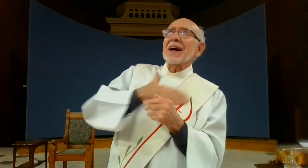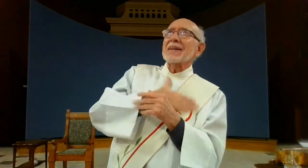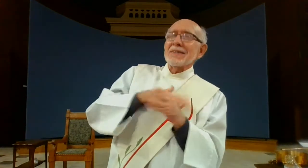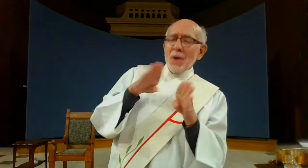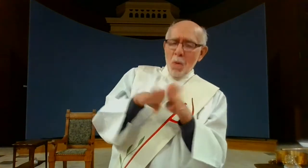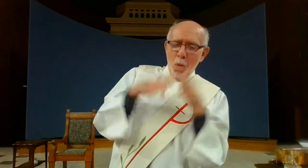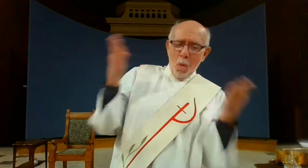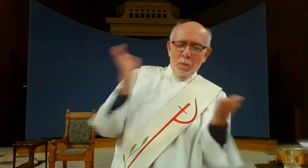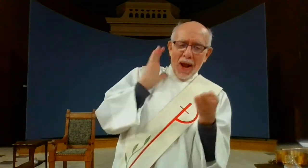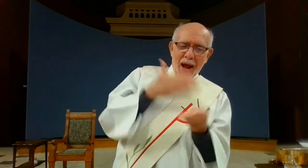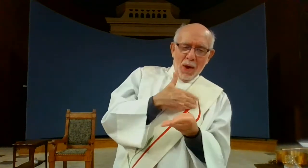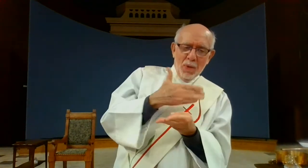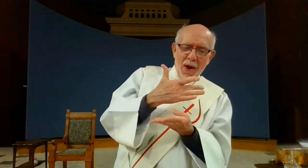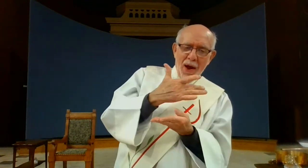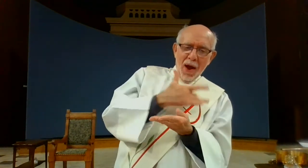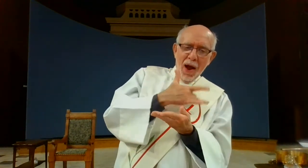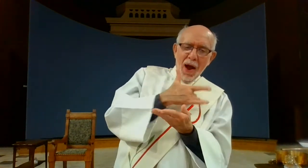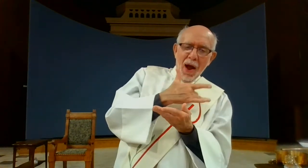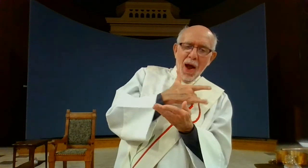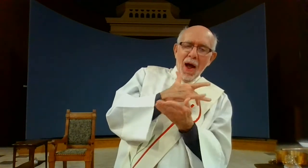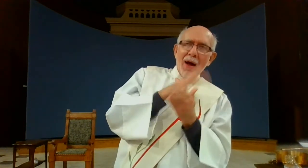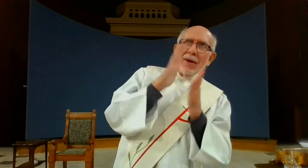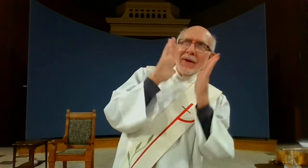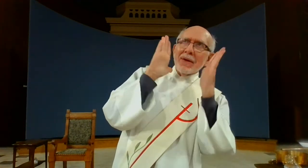Open our hearts, O Lord,